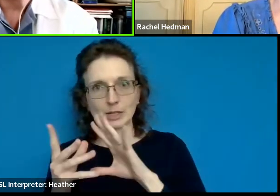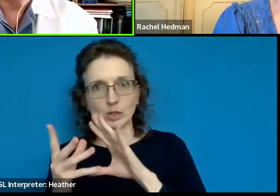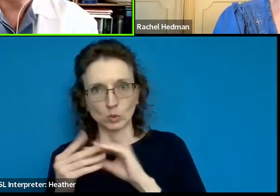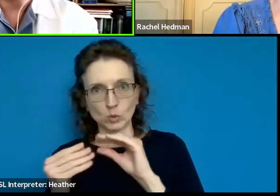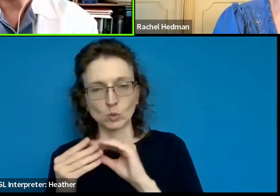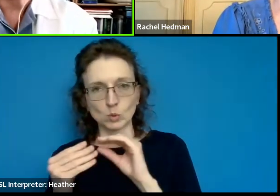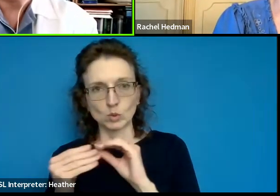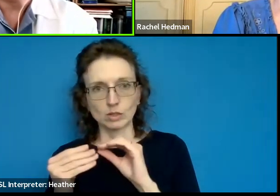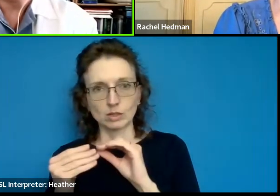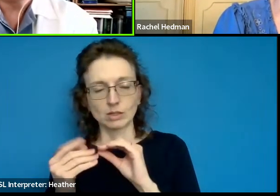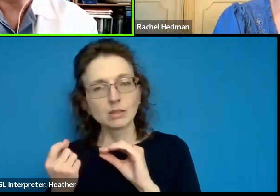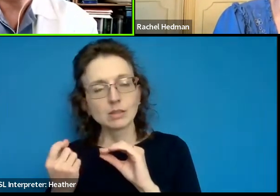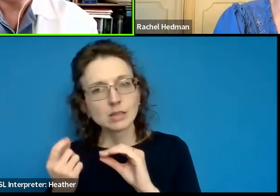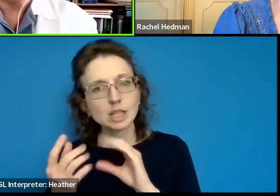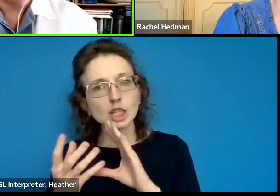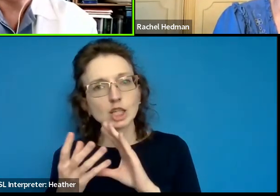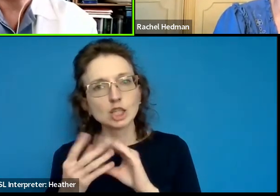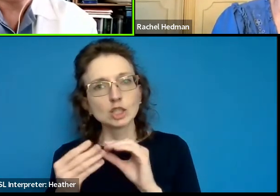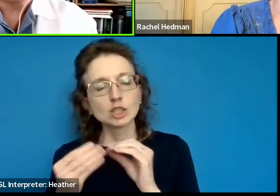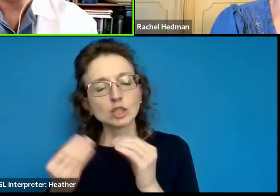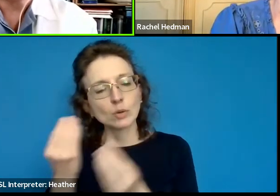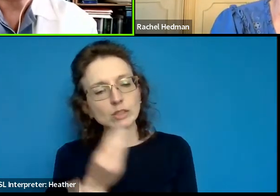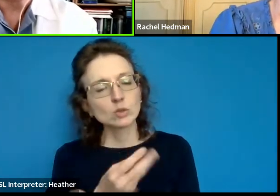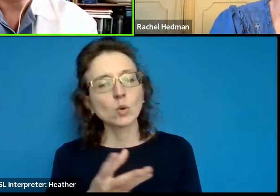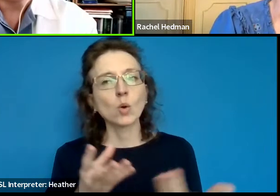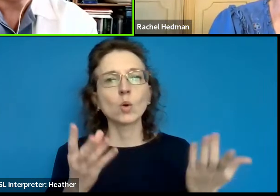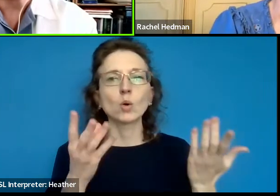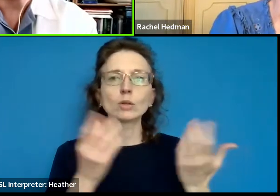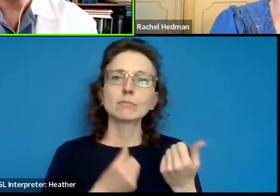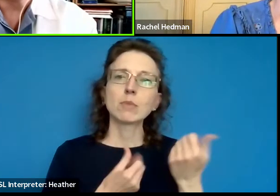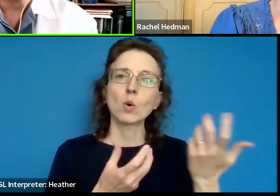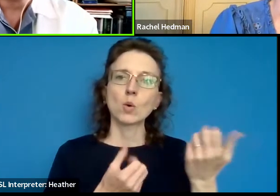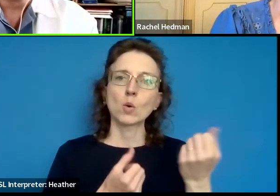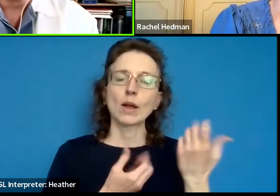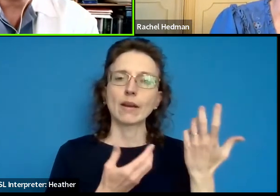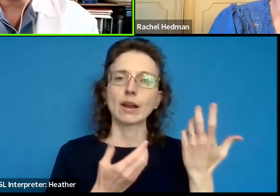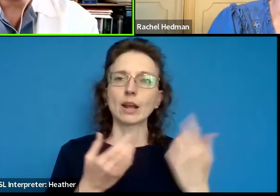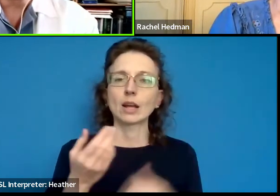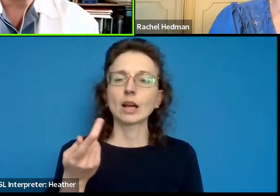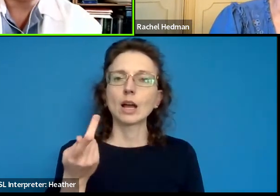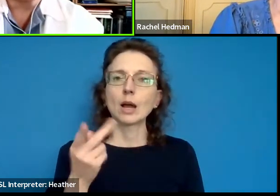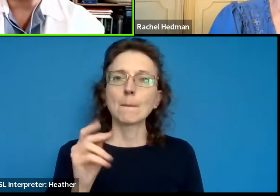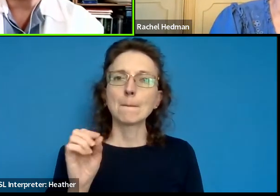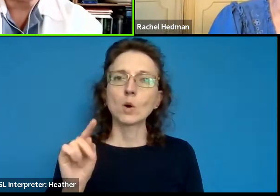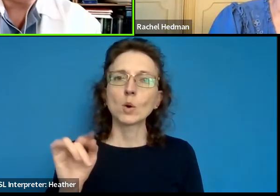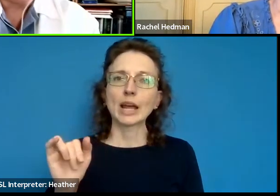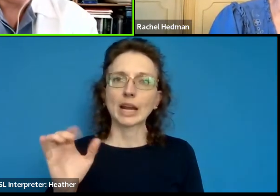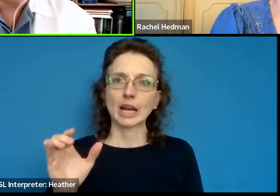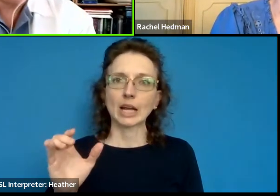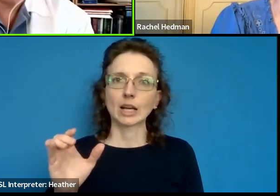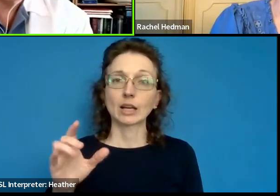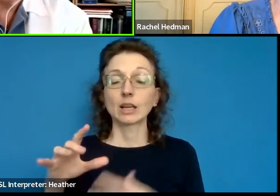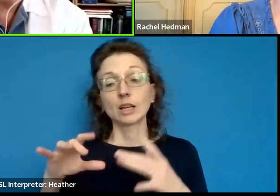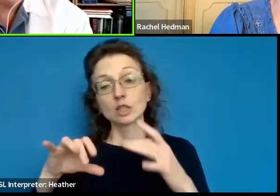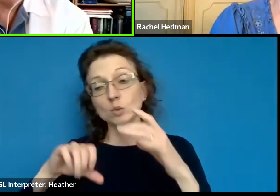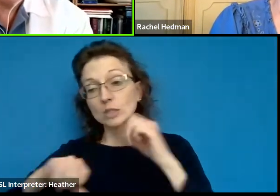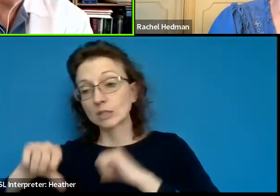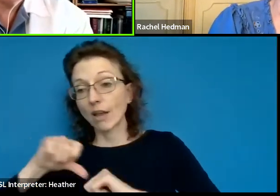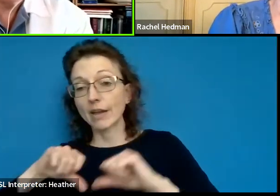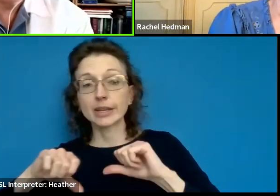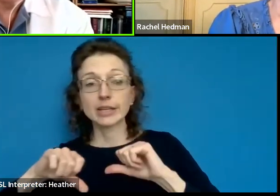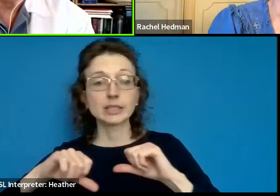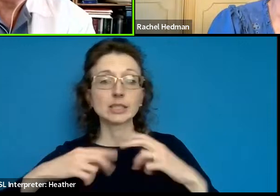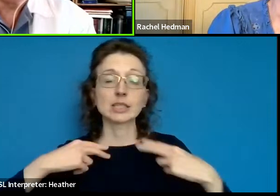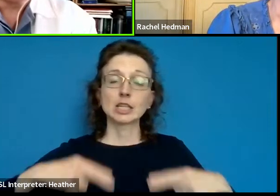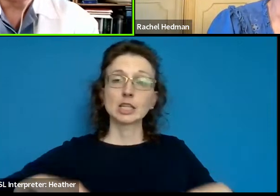the stories were always told in a very poetic form. So science and